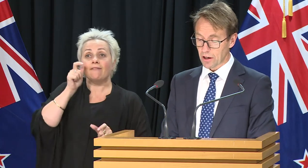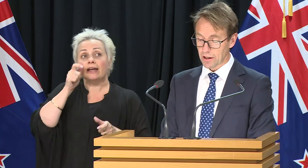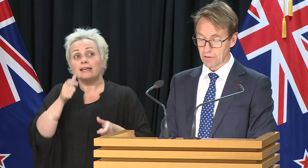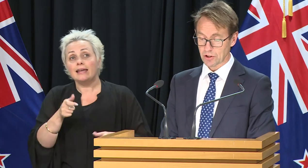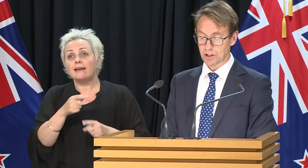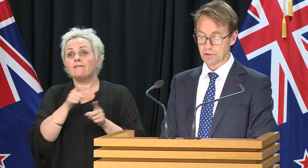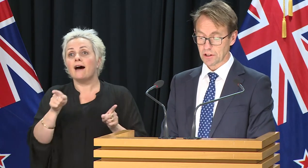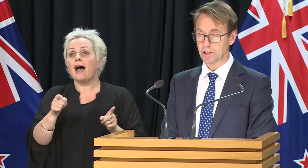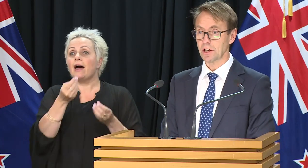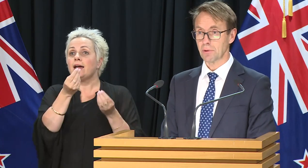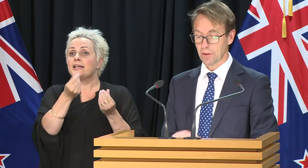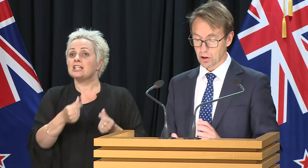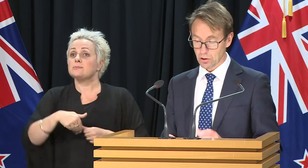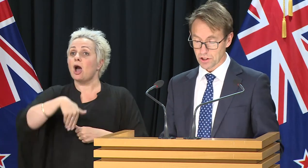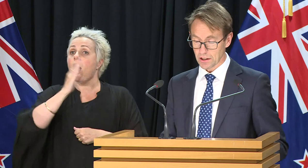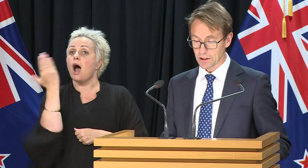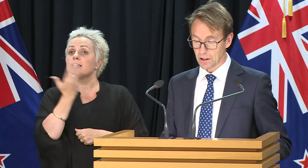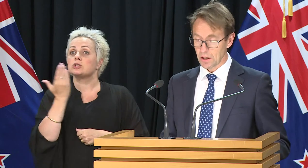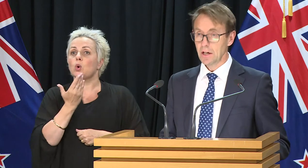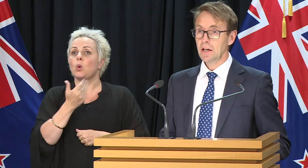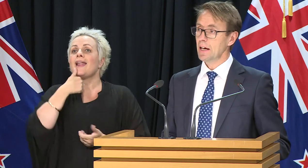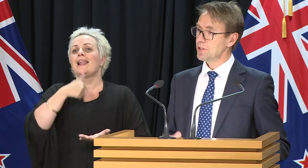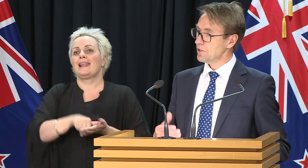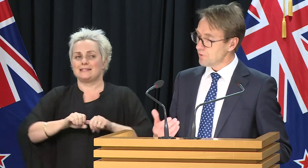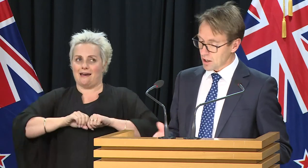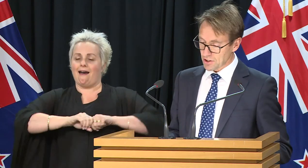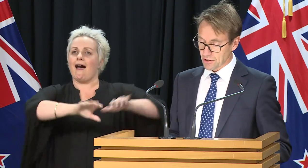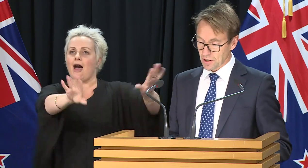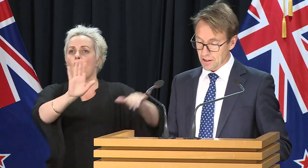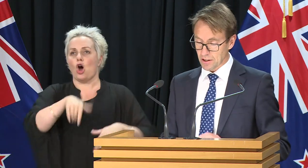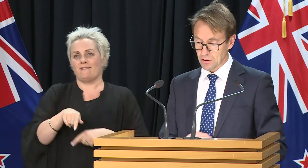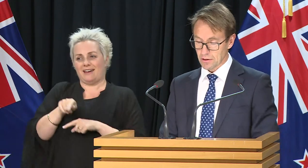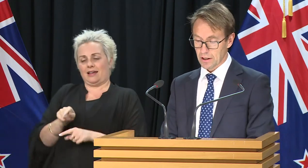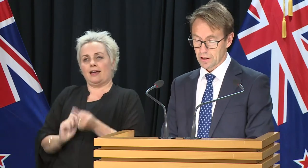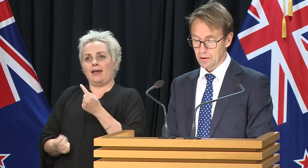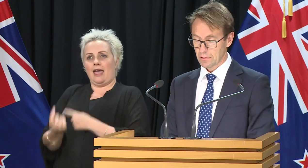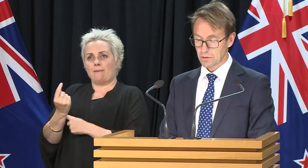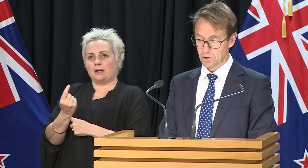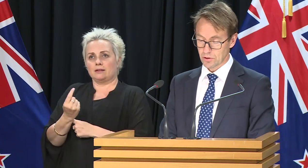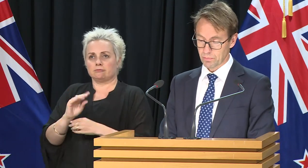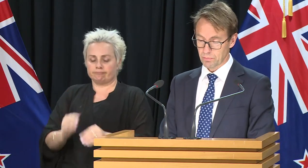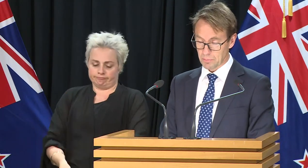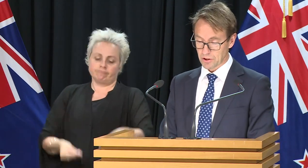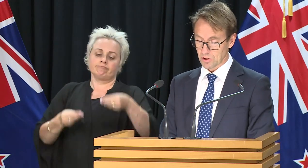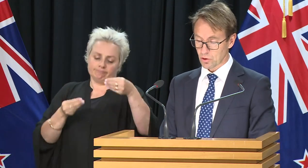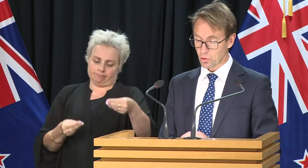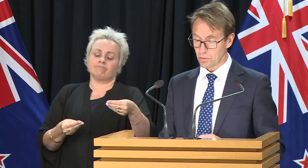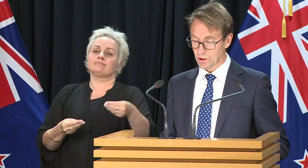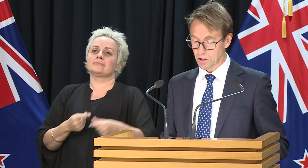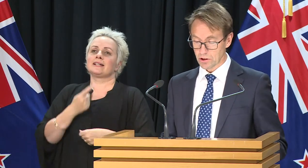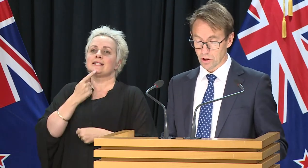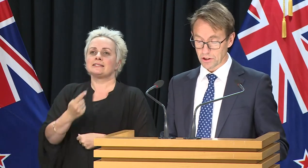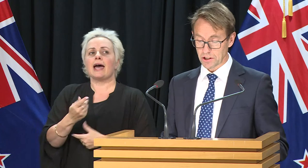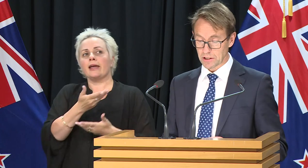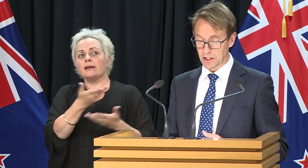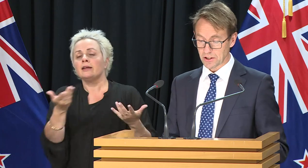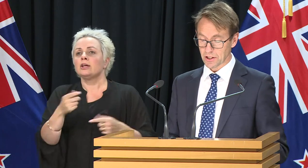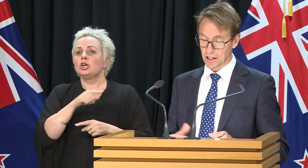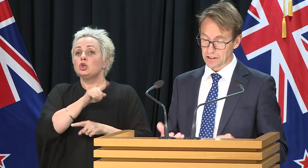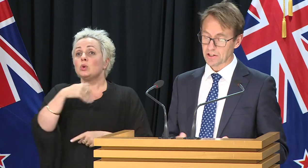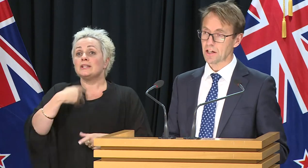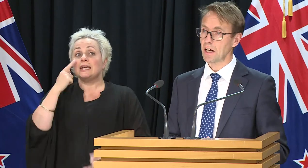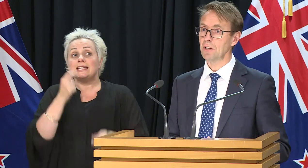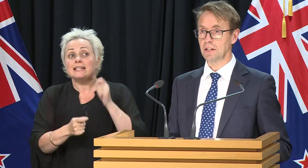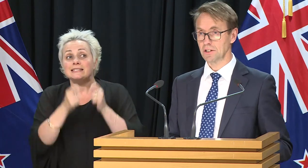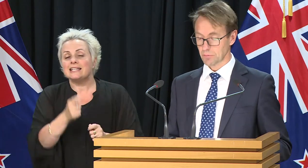Kashmir High have received a letter around the contact. As advised in the letter, members of the school community do not need to be